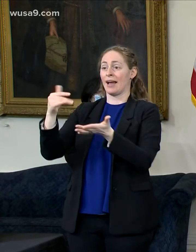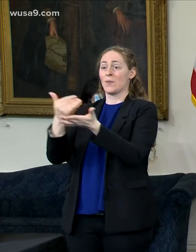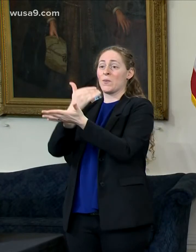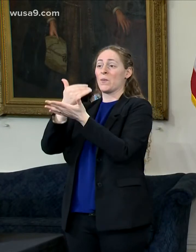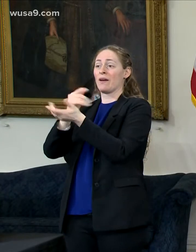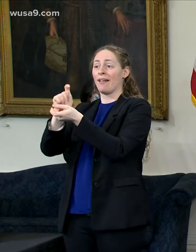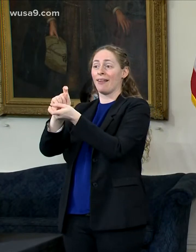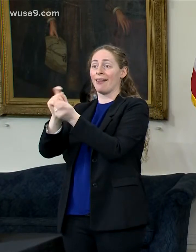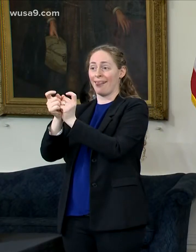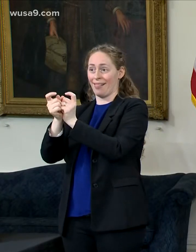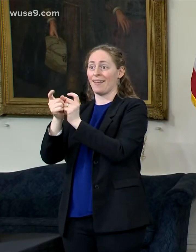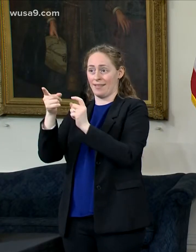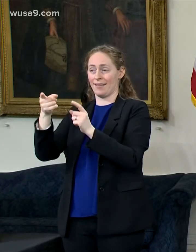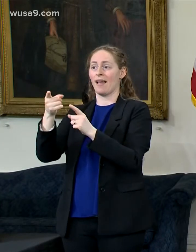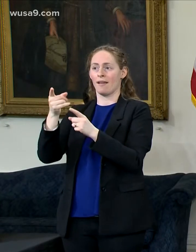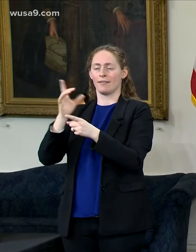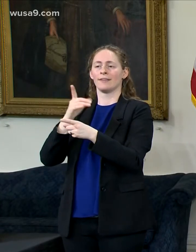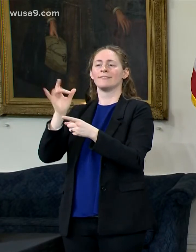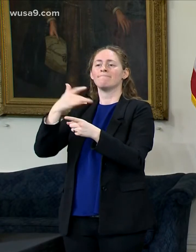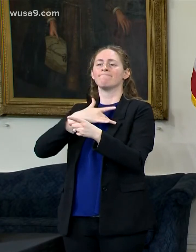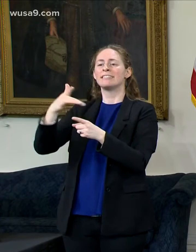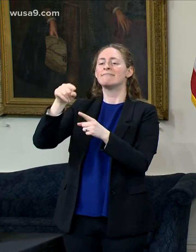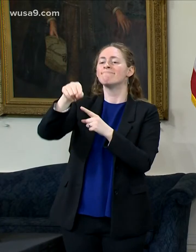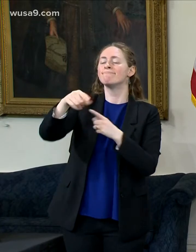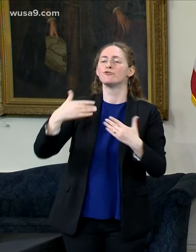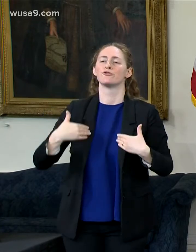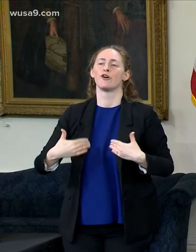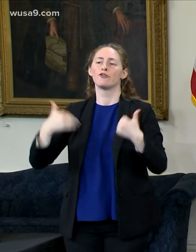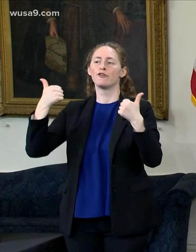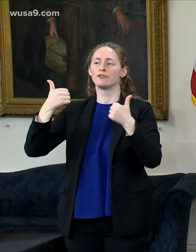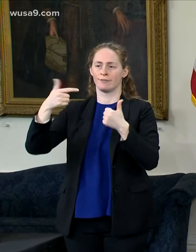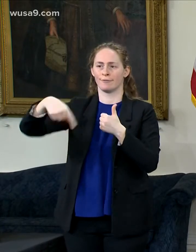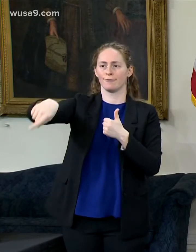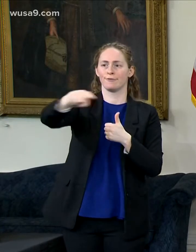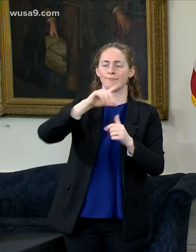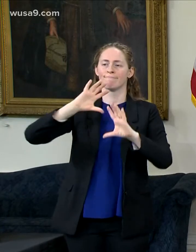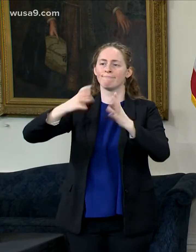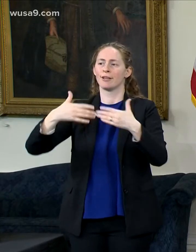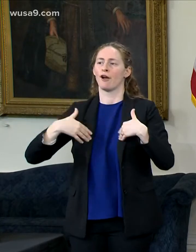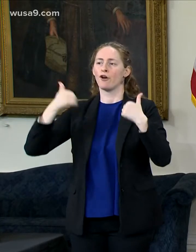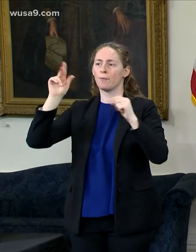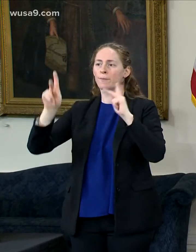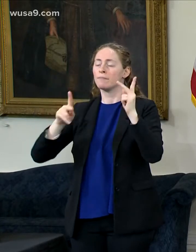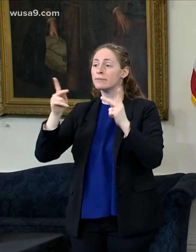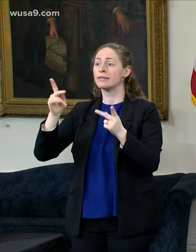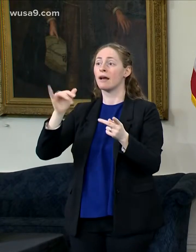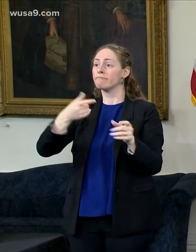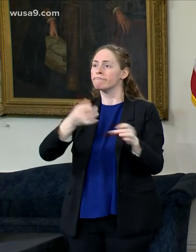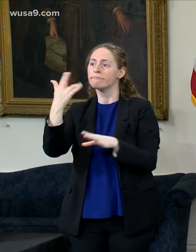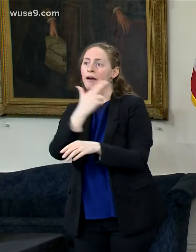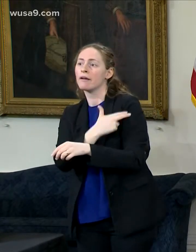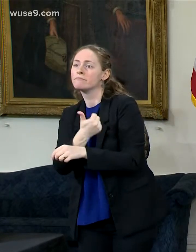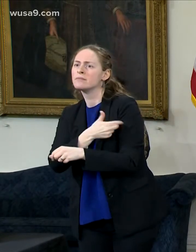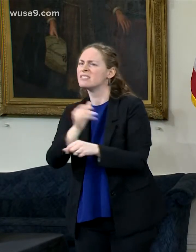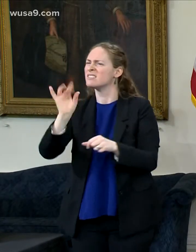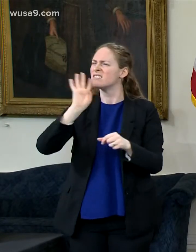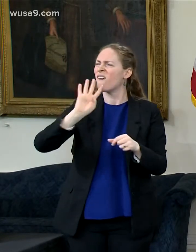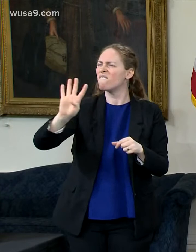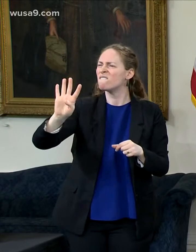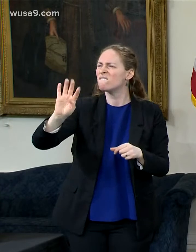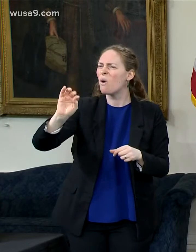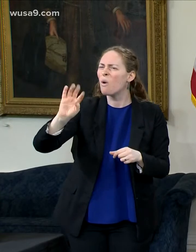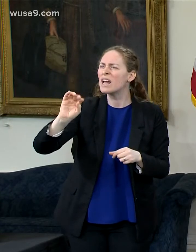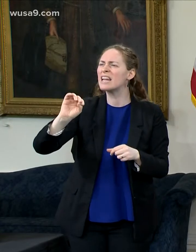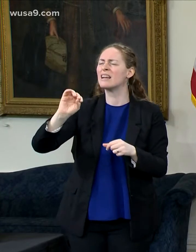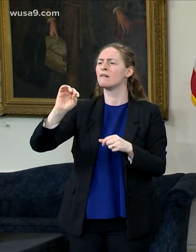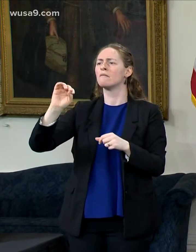younger folks. We're seeing people being hospitalized now that are in their 40 to 60 range instead of people in their 80s, and we're not